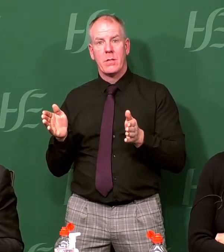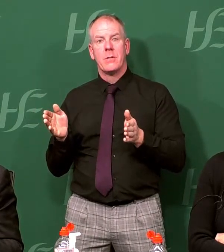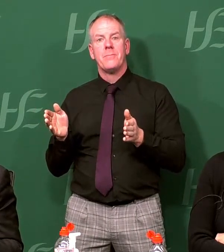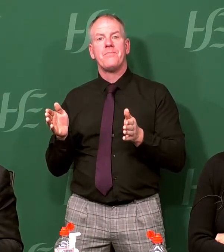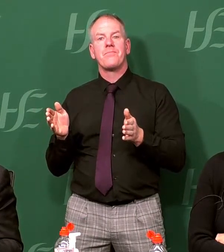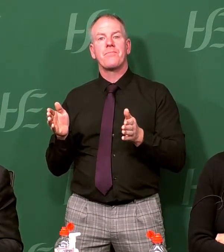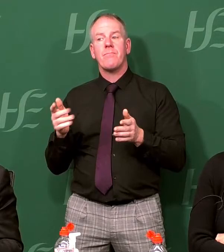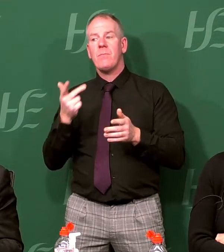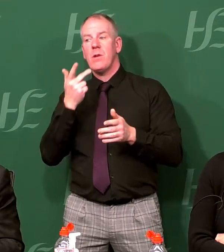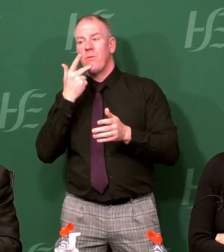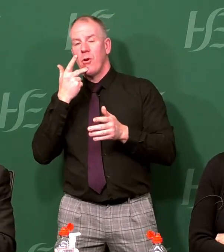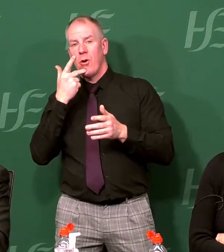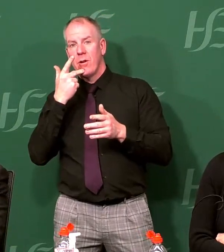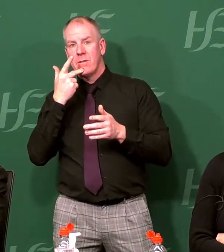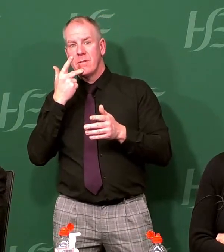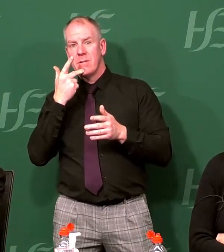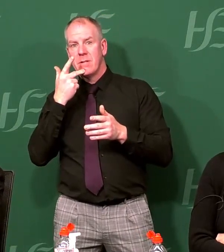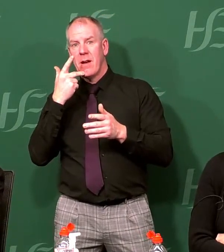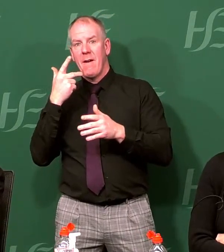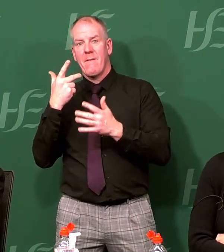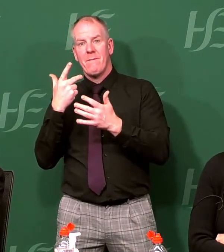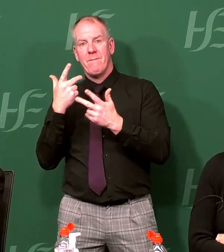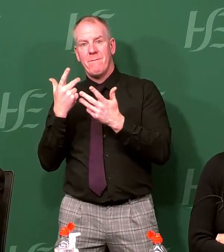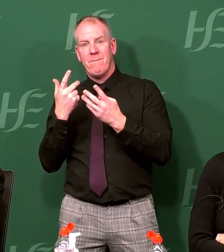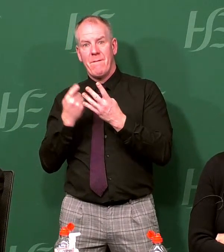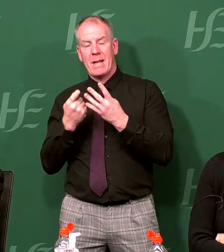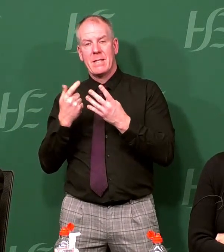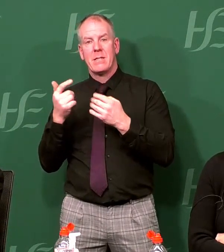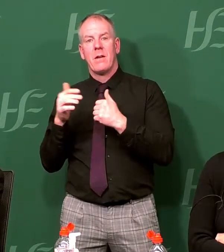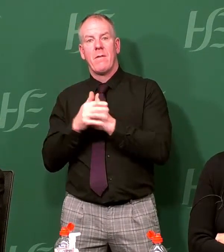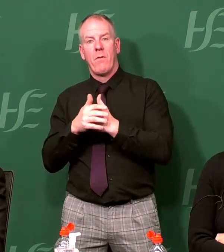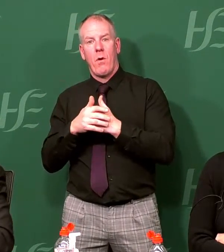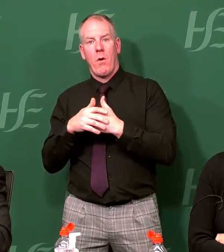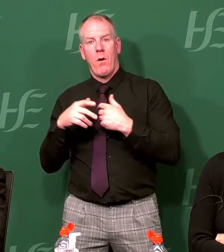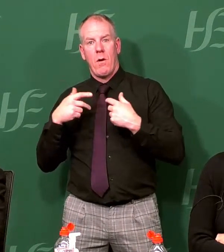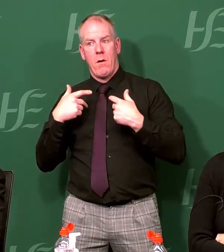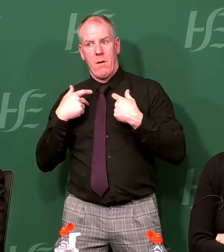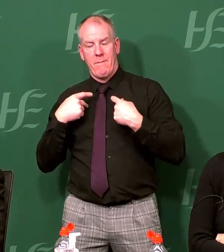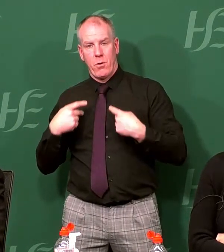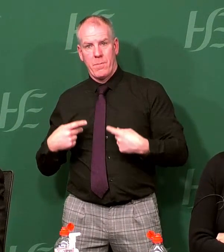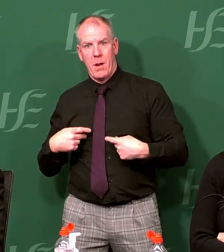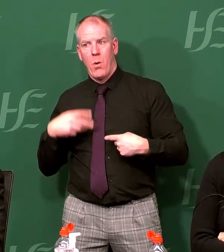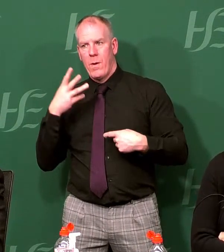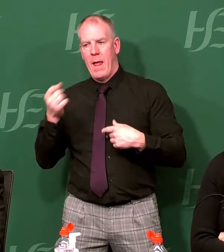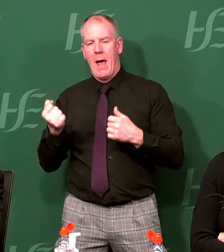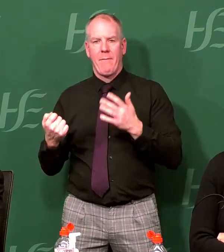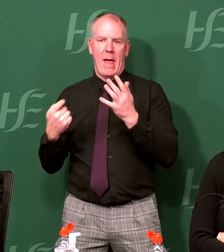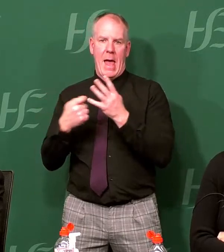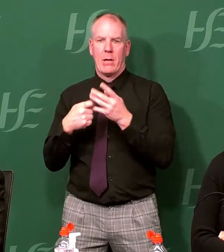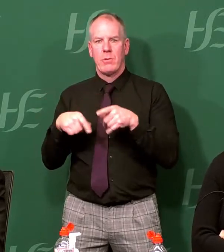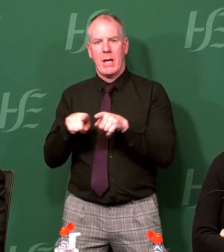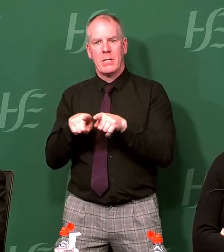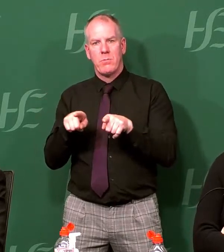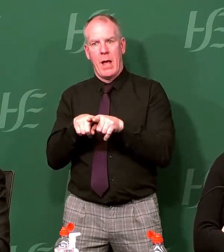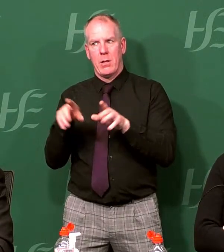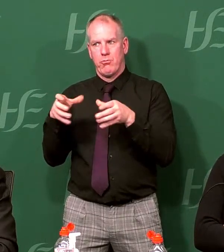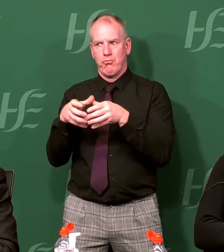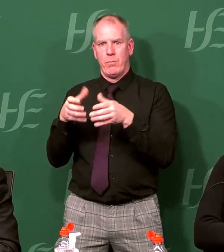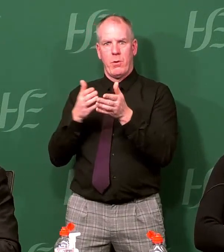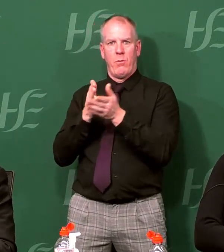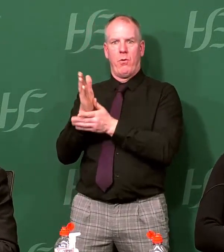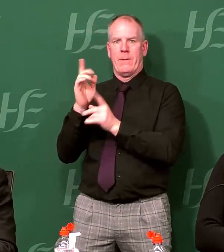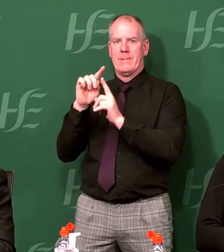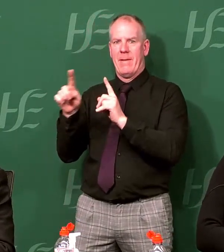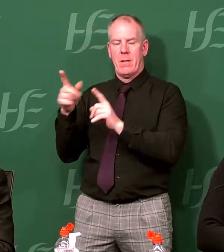immunocompromised third vaccine will now be called forward in January for their booster. So you'll see a whole set of cohorts coming through differently.